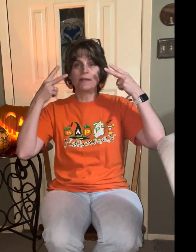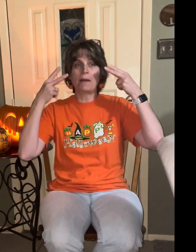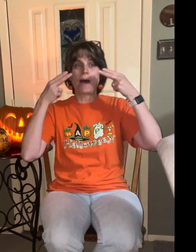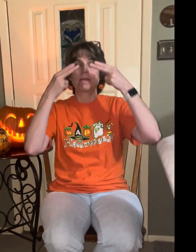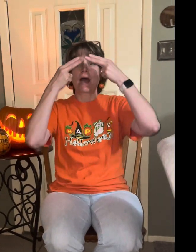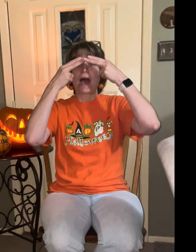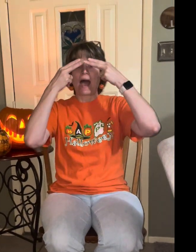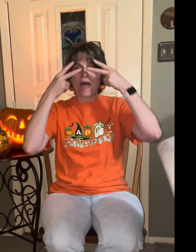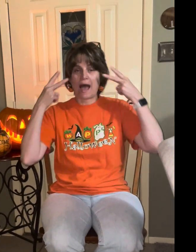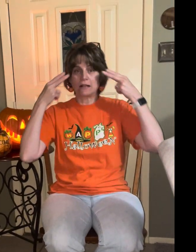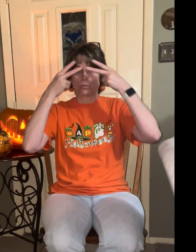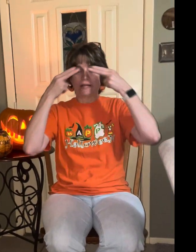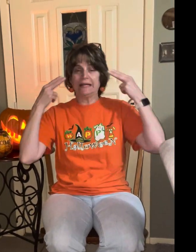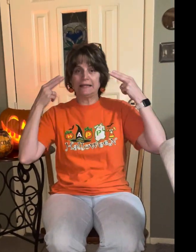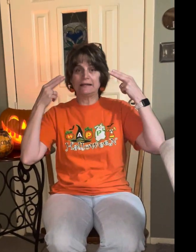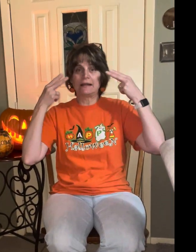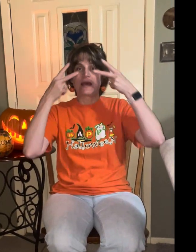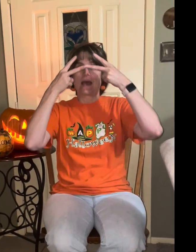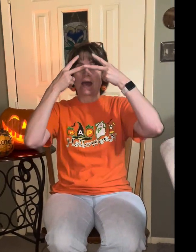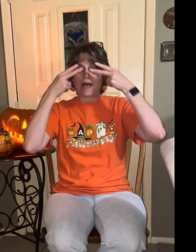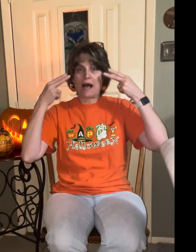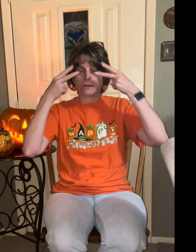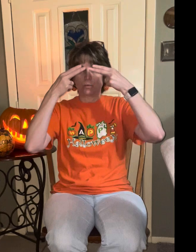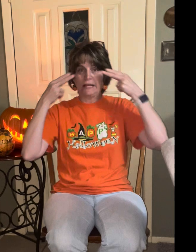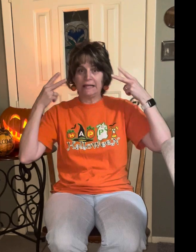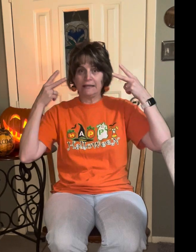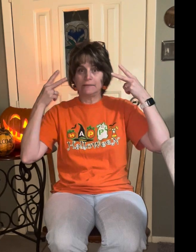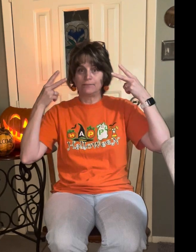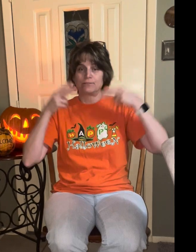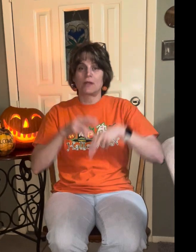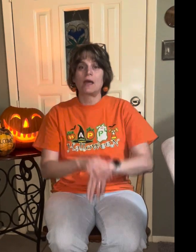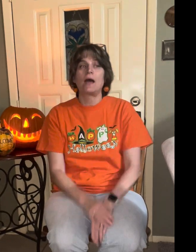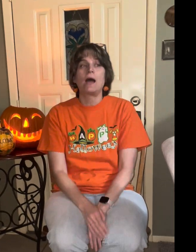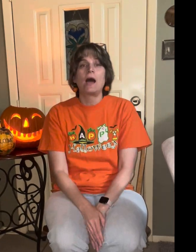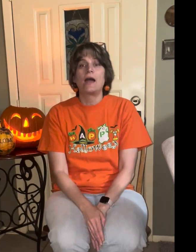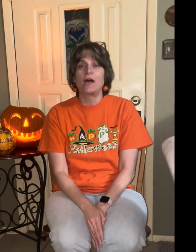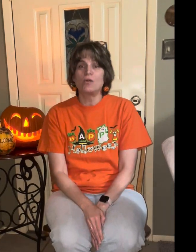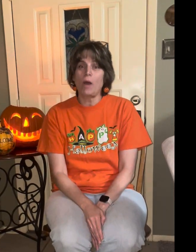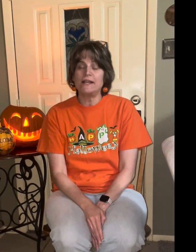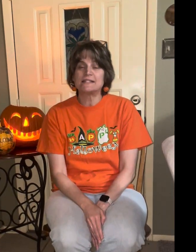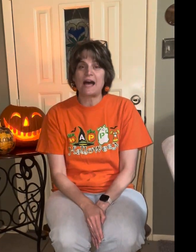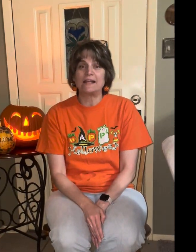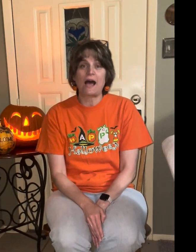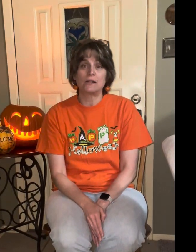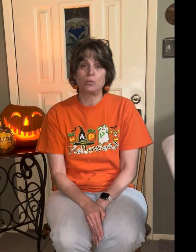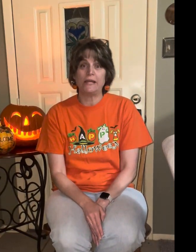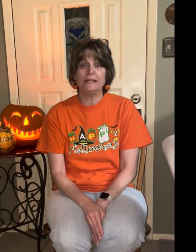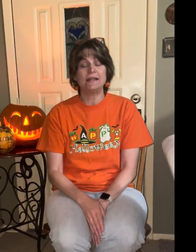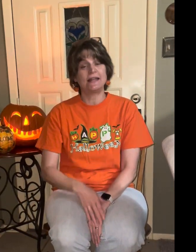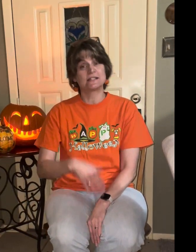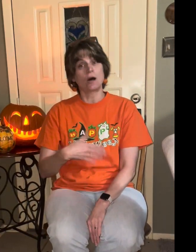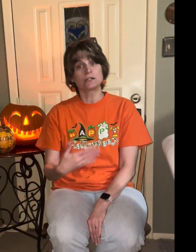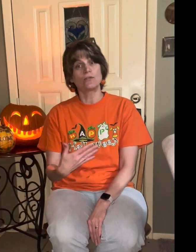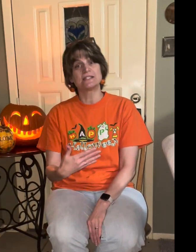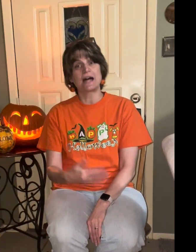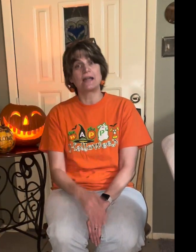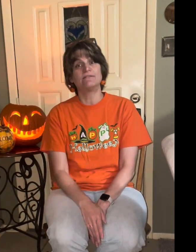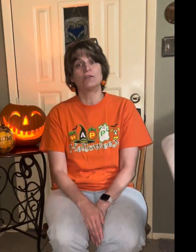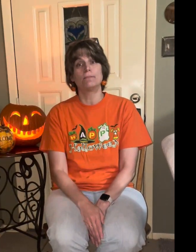up. Halloween, Halloween. Another way to sign Halloween, and it's also the sign for